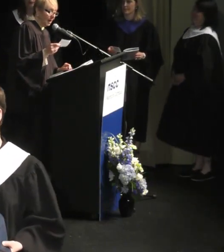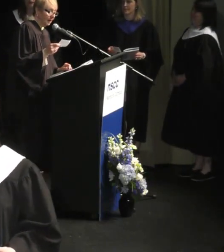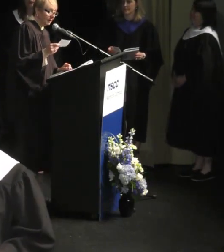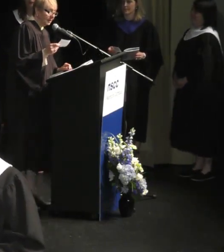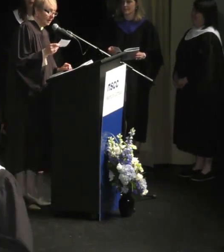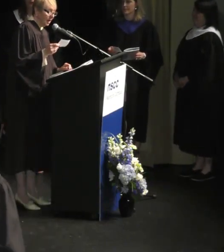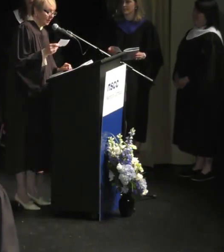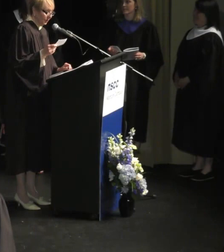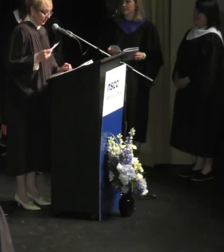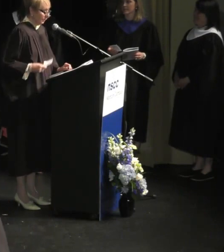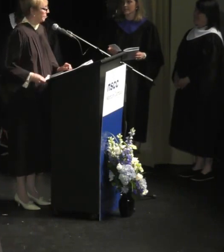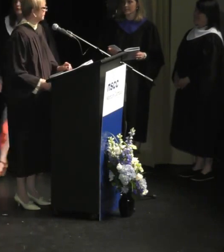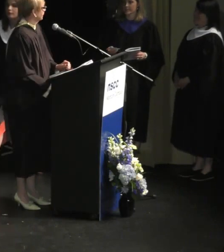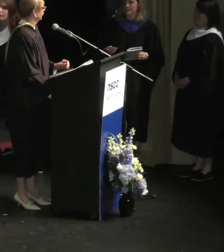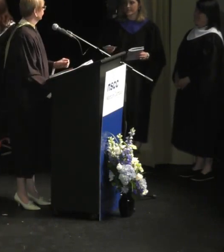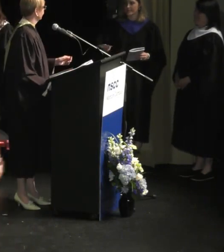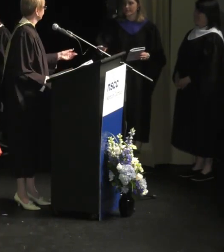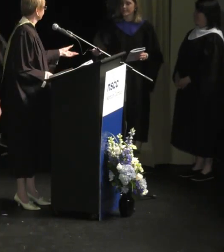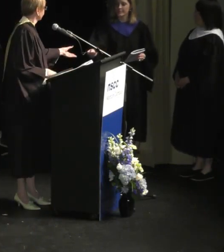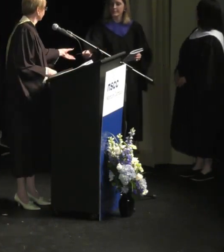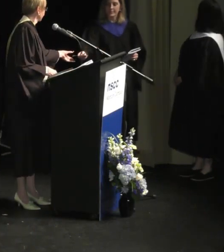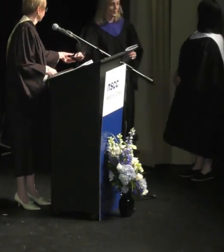Nicole Moss, honors.